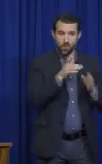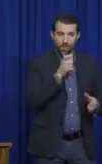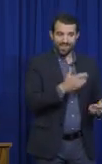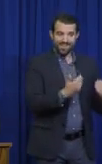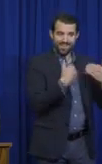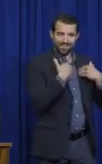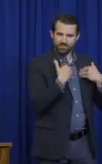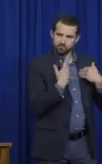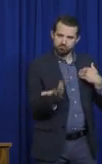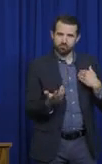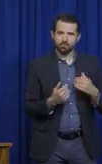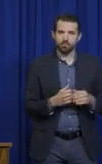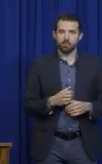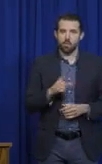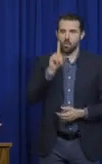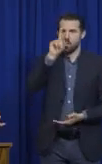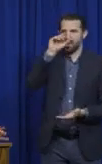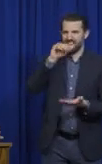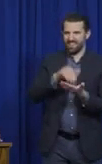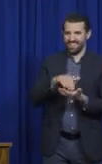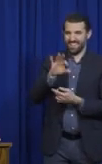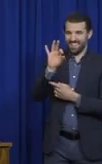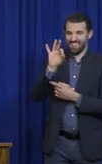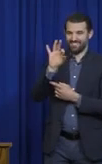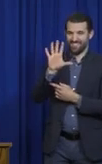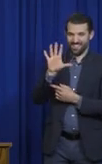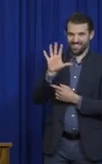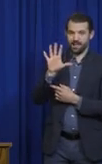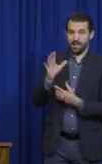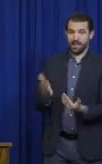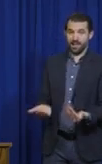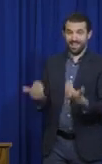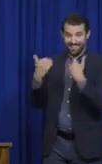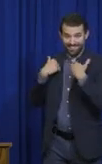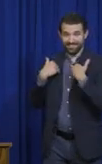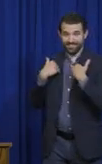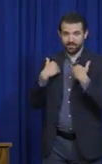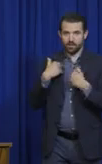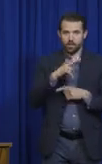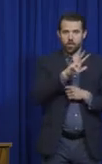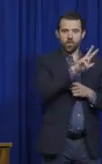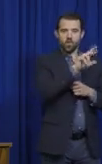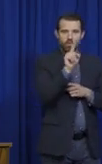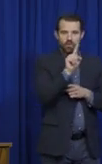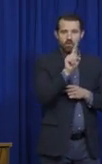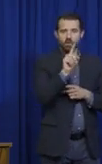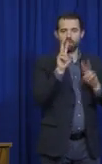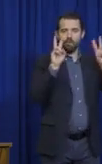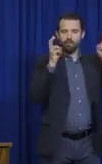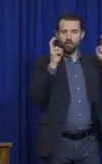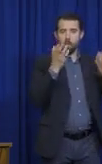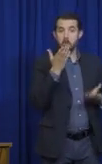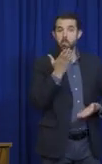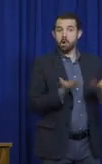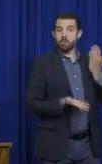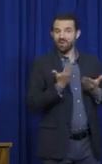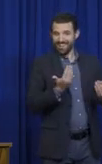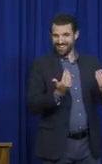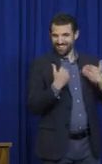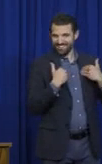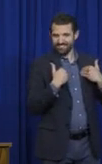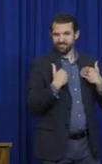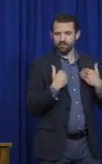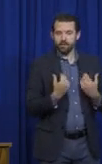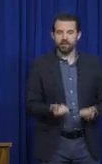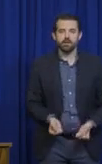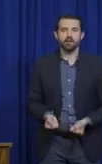Maine, 31 of them are in the probable case definition. I don't have the exact number that are the result of antibody. We'll